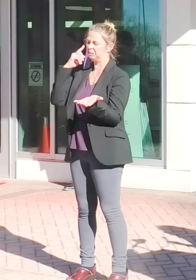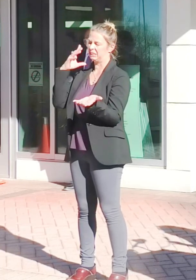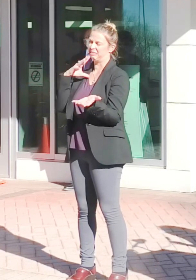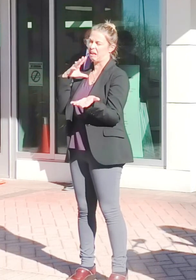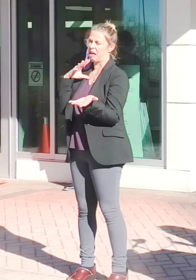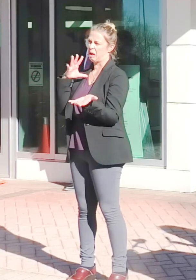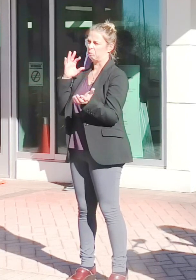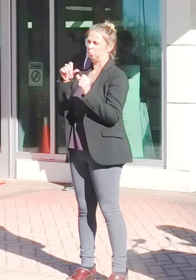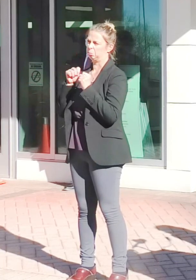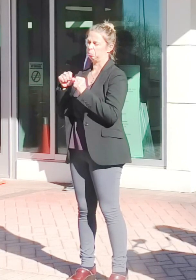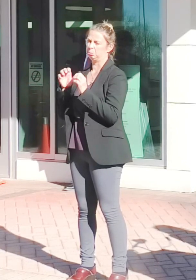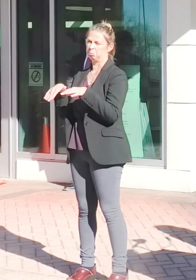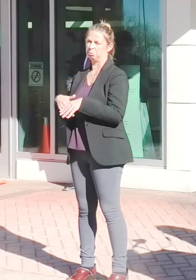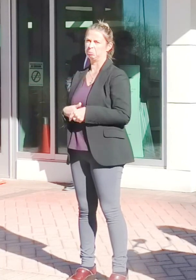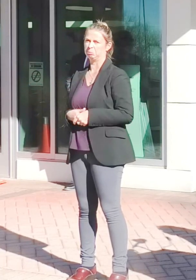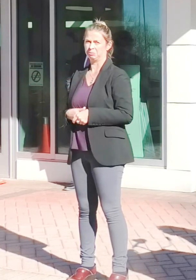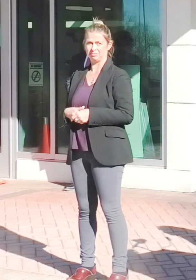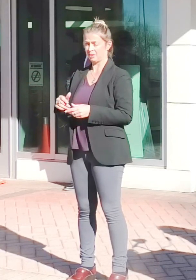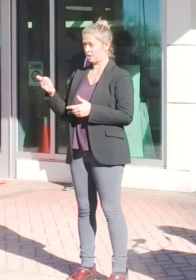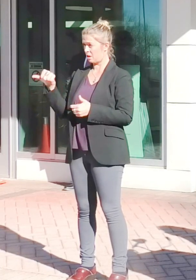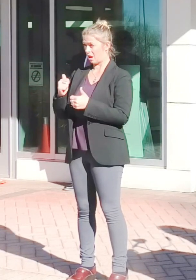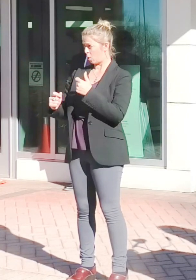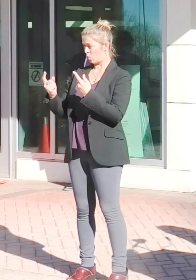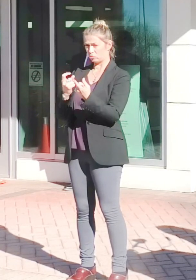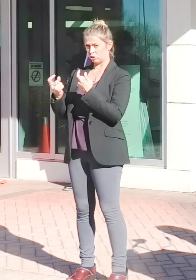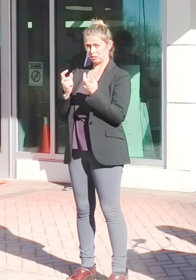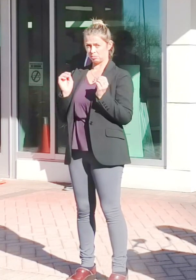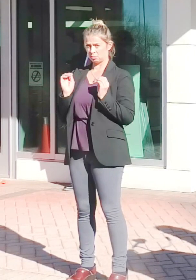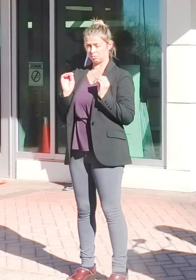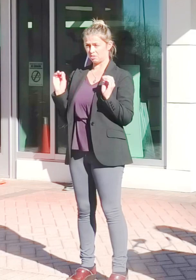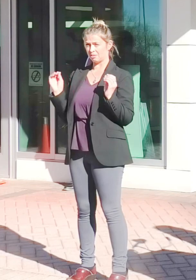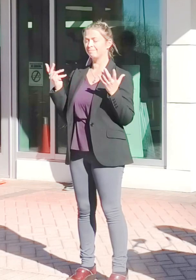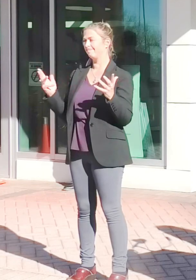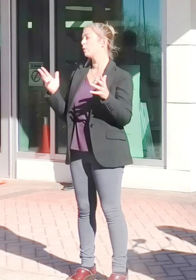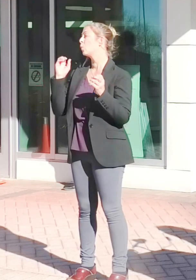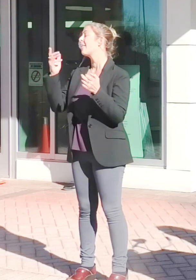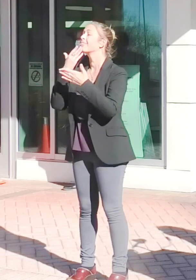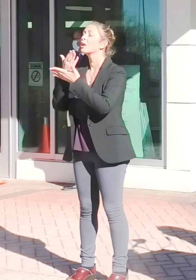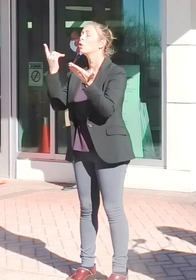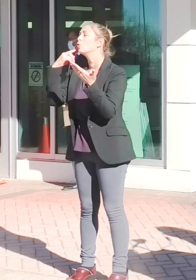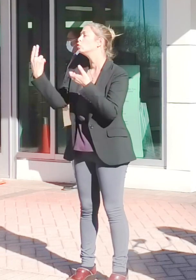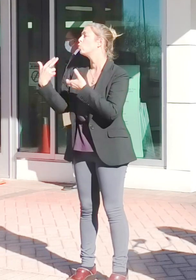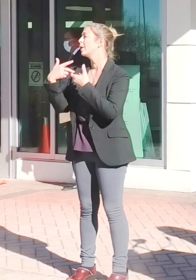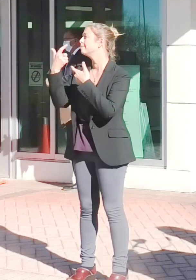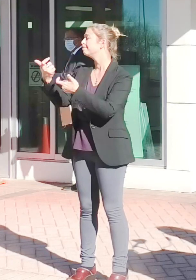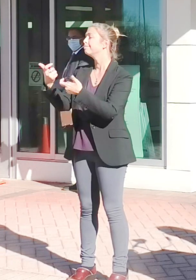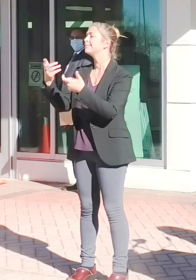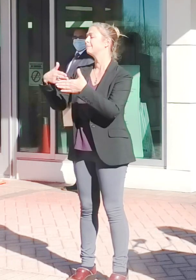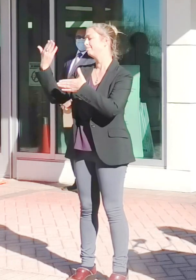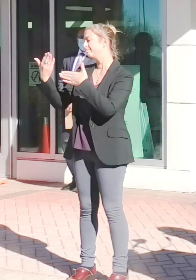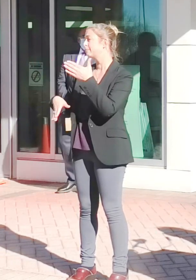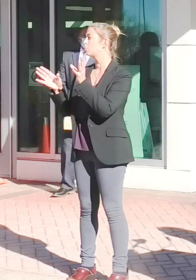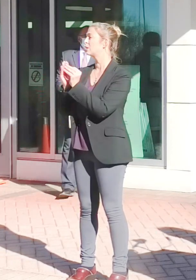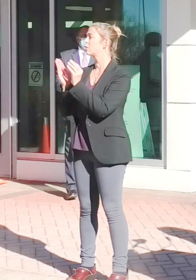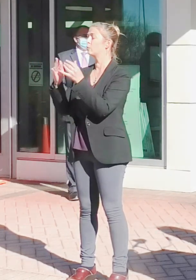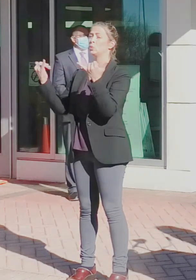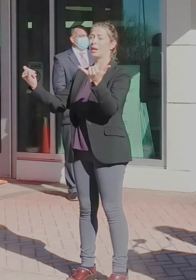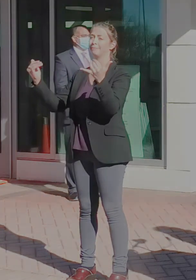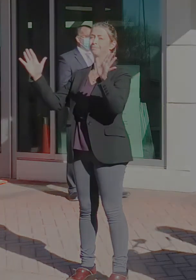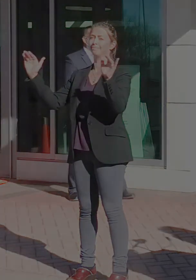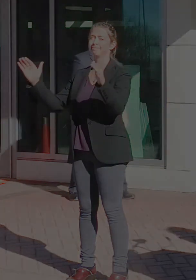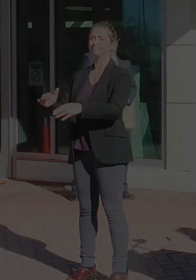any last questions? Okay, thank you very much for joining us. This concludes our press conference for today.